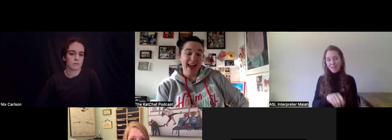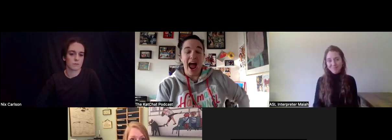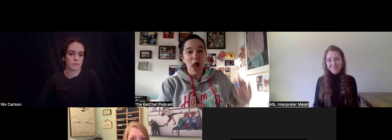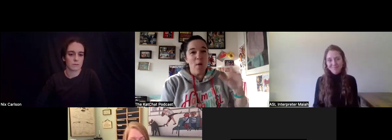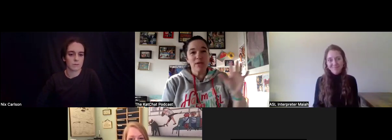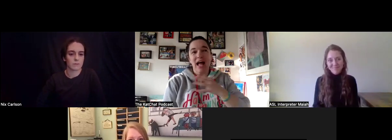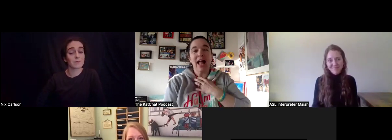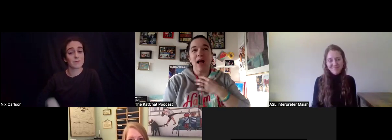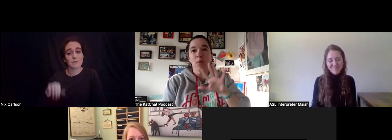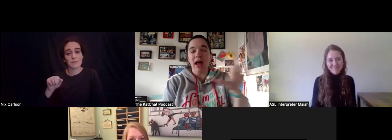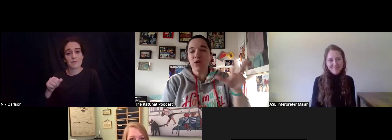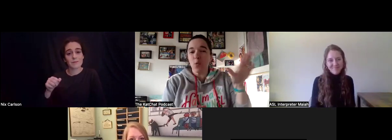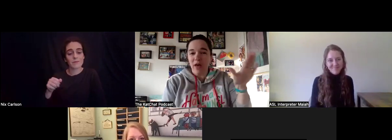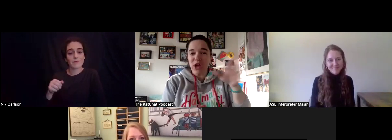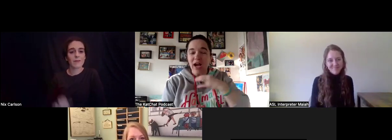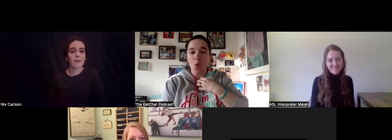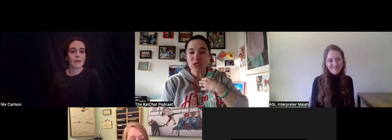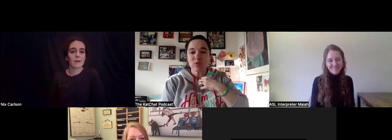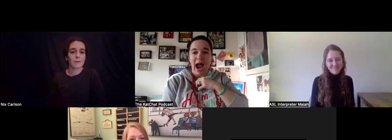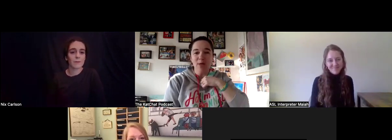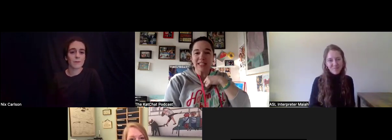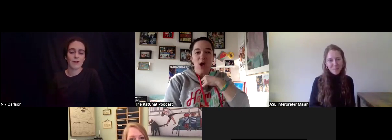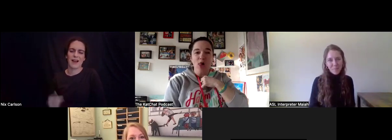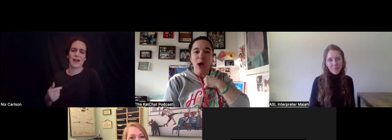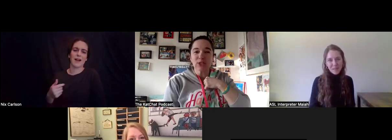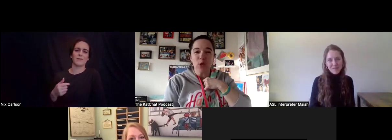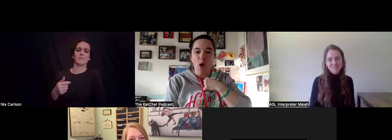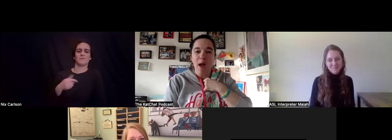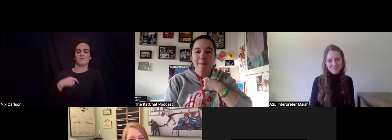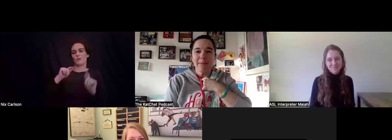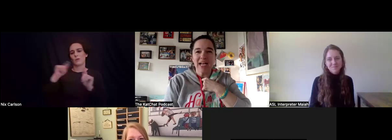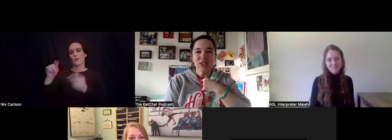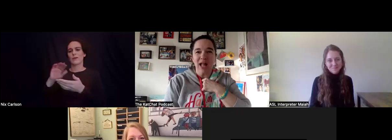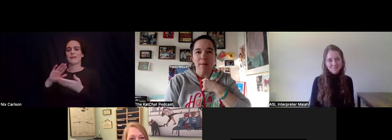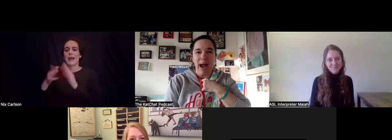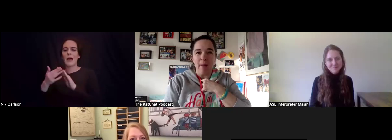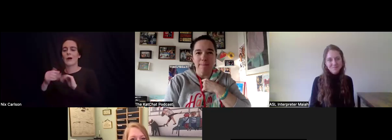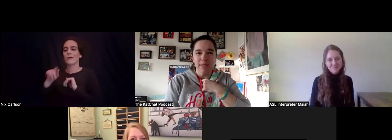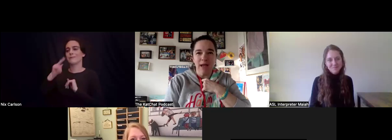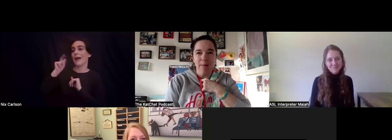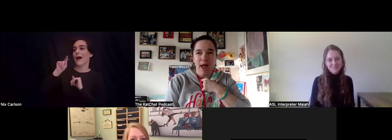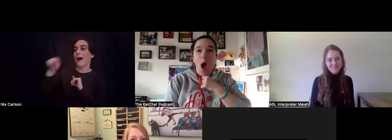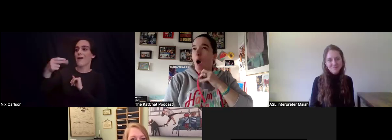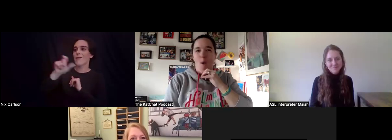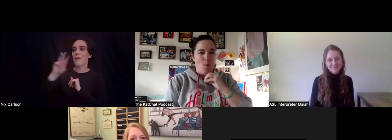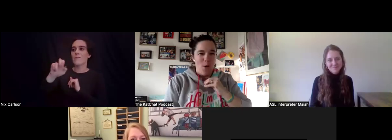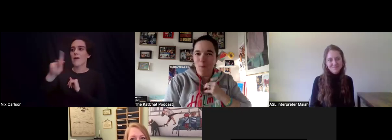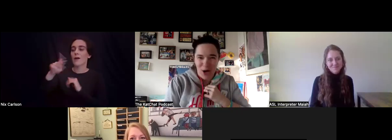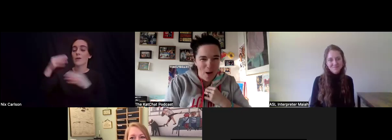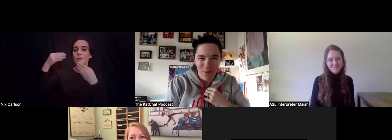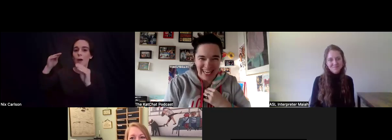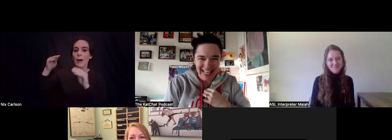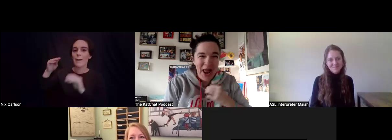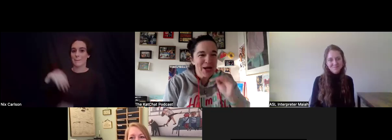Yeah. I like whenever I go into town at the Hallmark store, my kids are like, Mom, and then, oh,